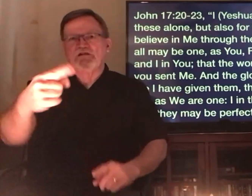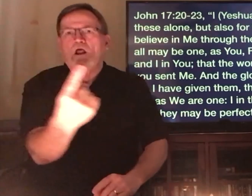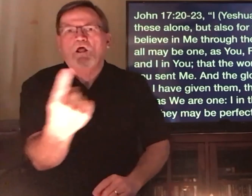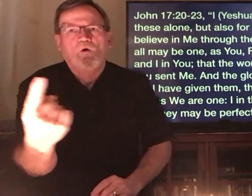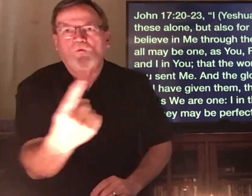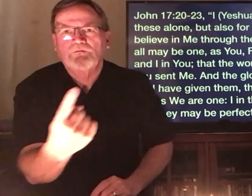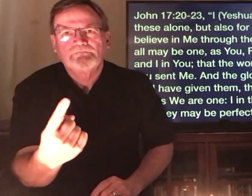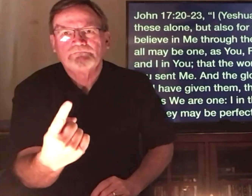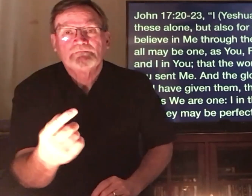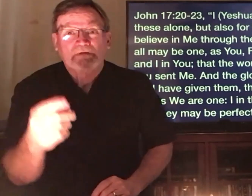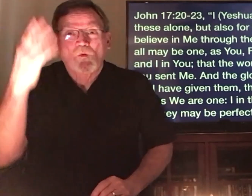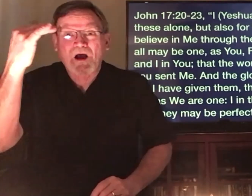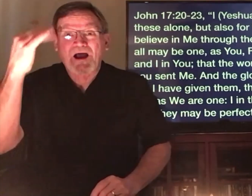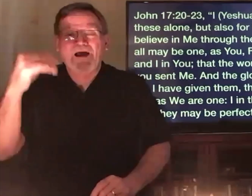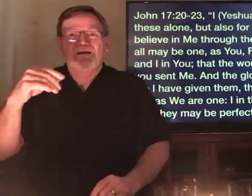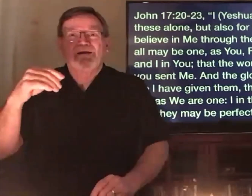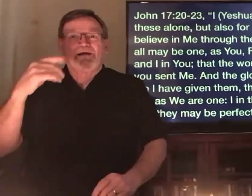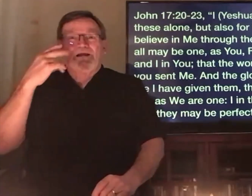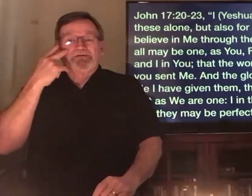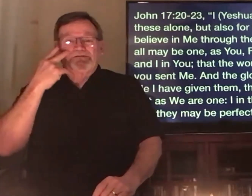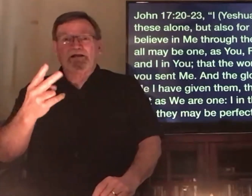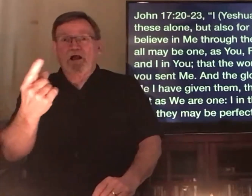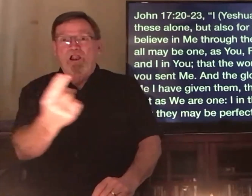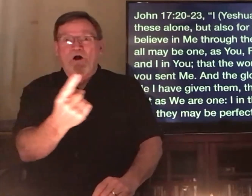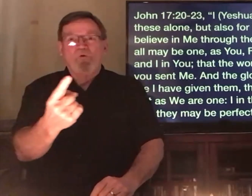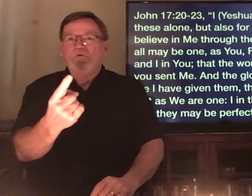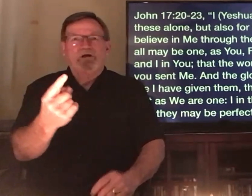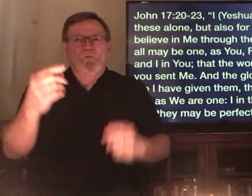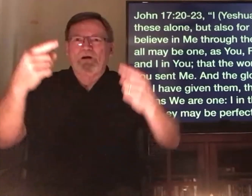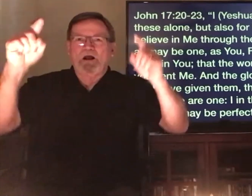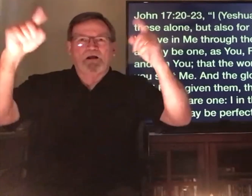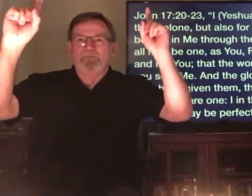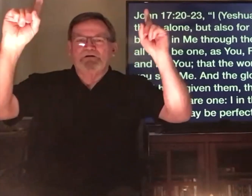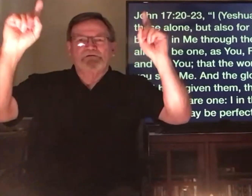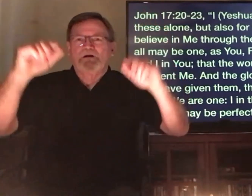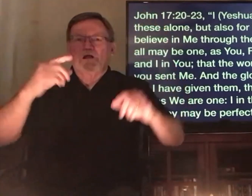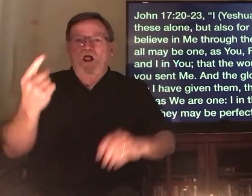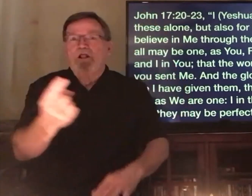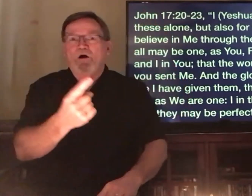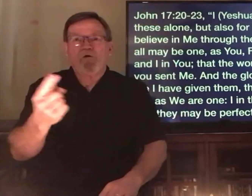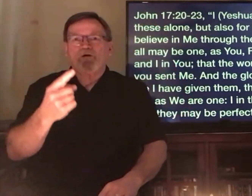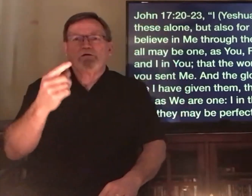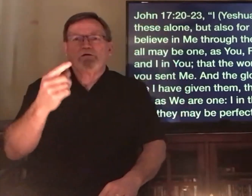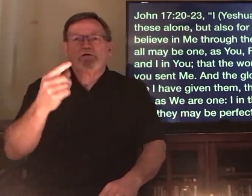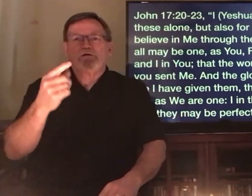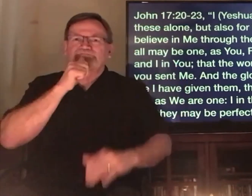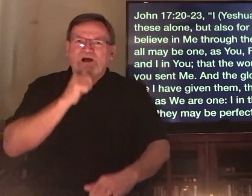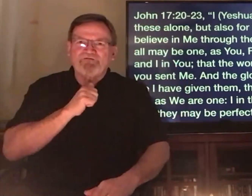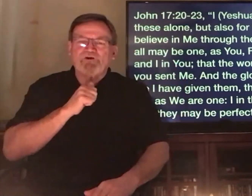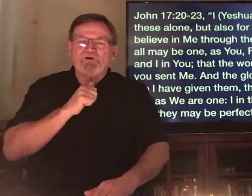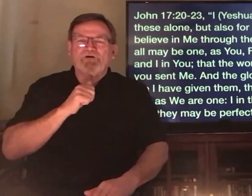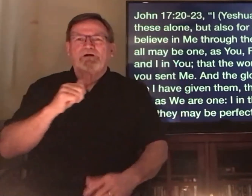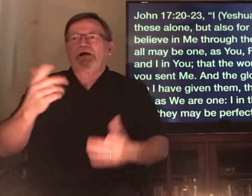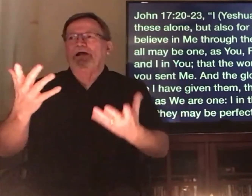one new woman, and both received covenant blessing from Boaz, the Redeemer.